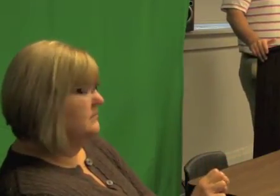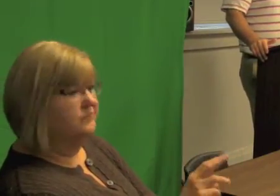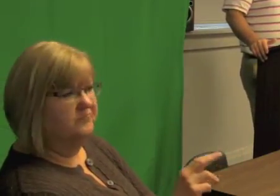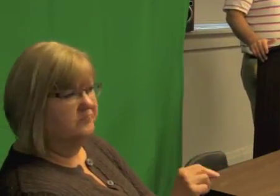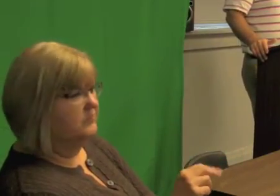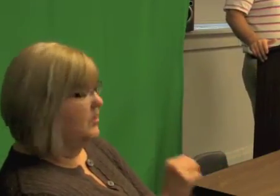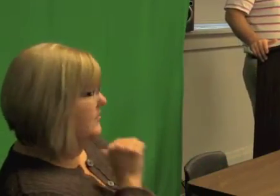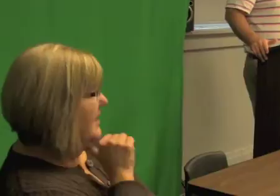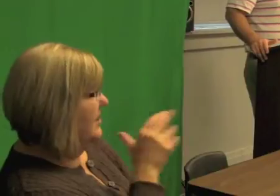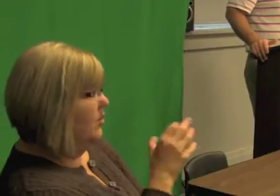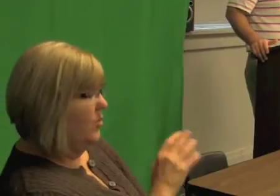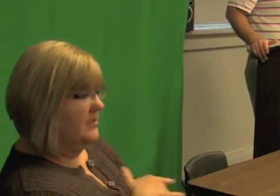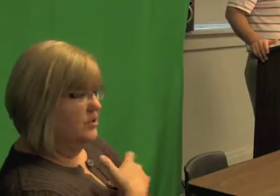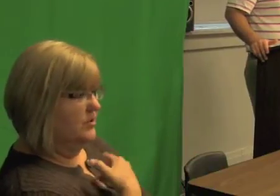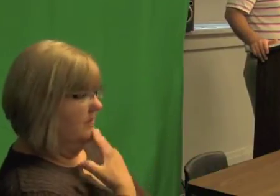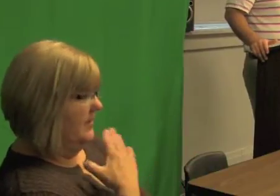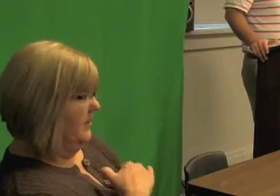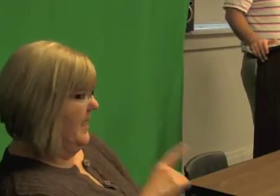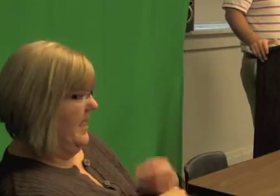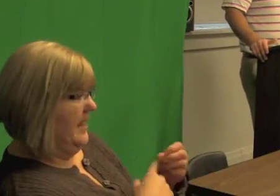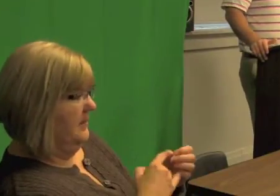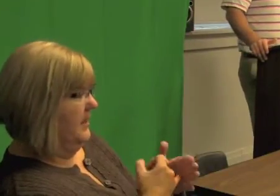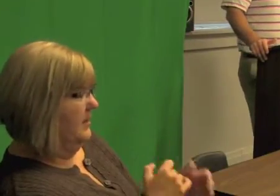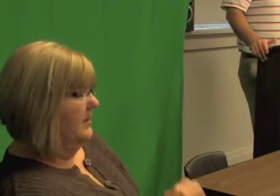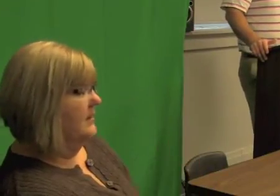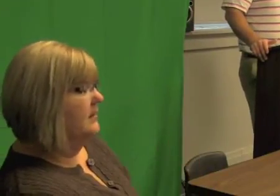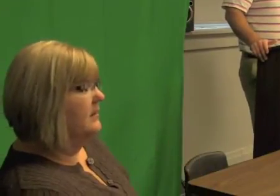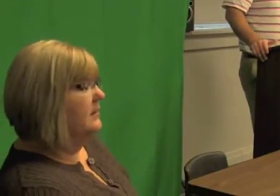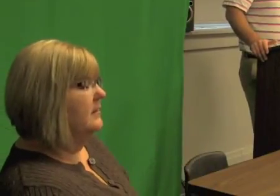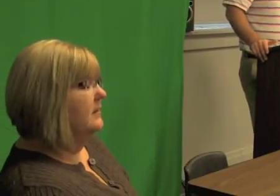No, they do not want you feeling buyer's remorse.